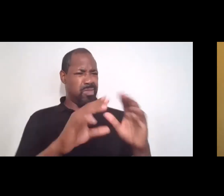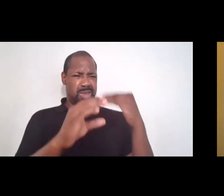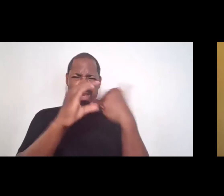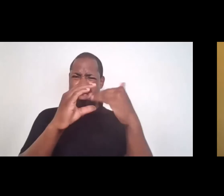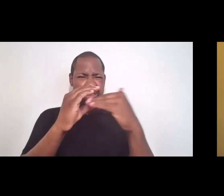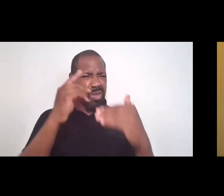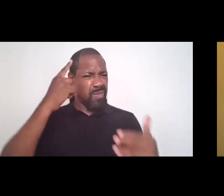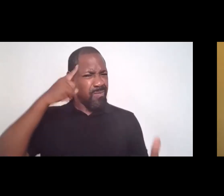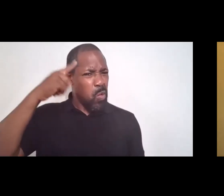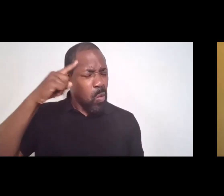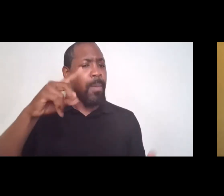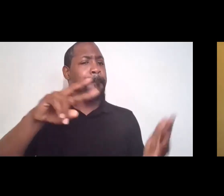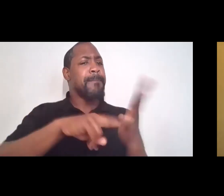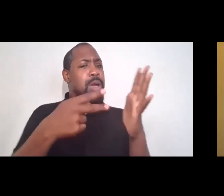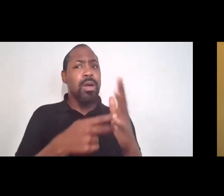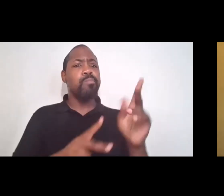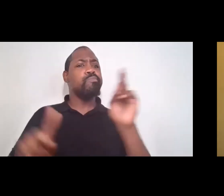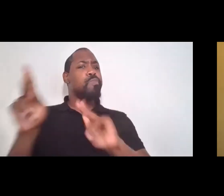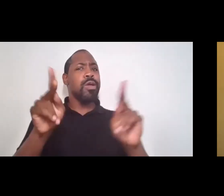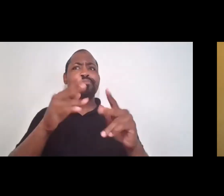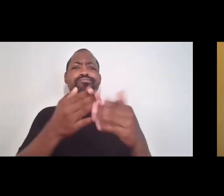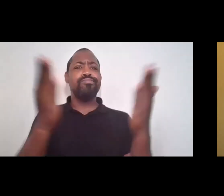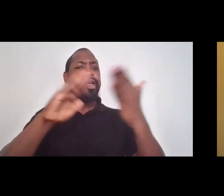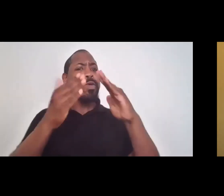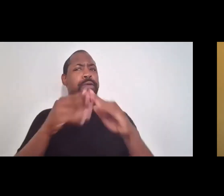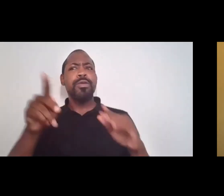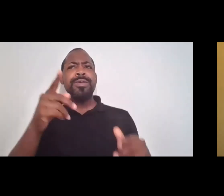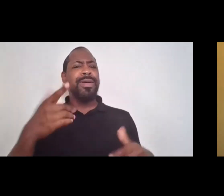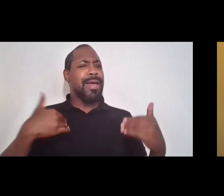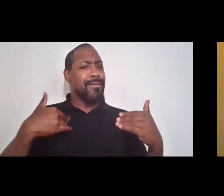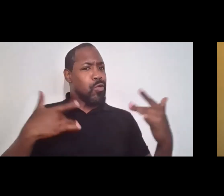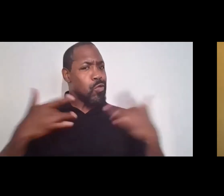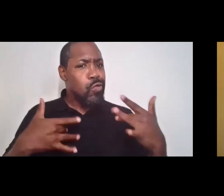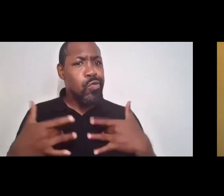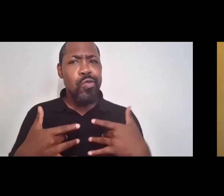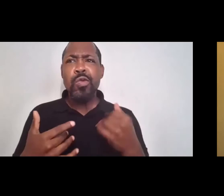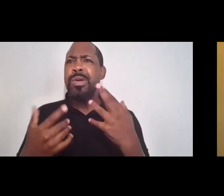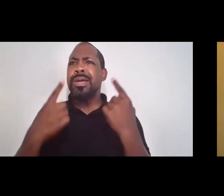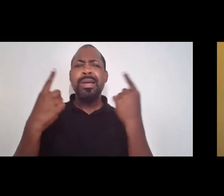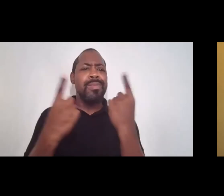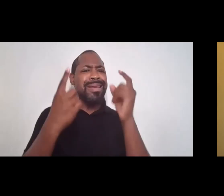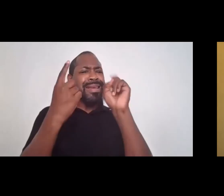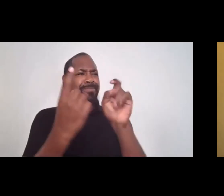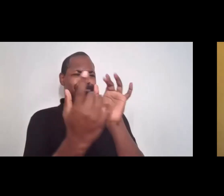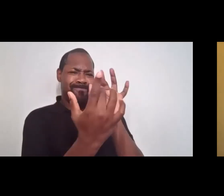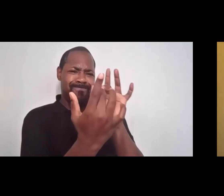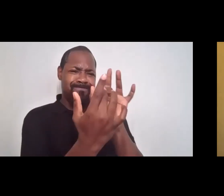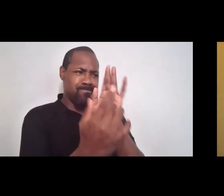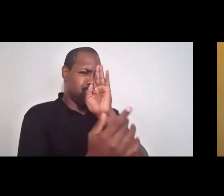emails have been sent out for the purpose of the community members, if they have any concerns, if they have any thoughts